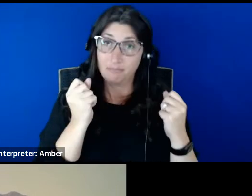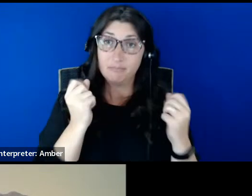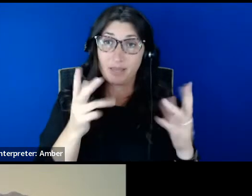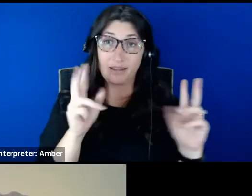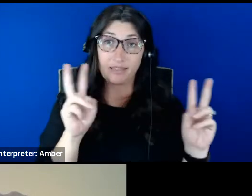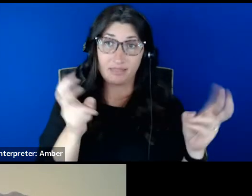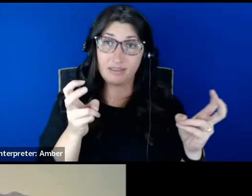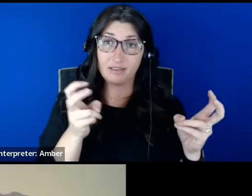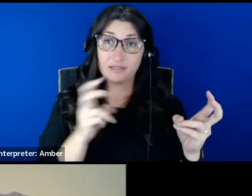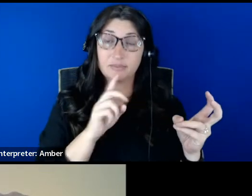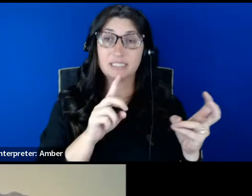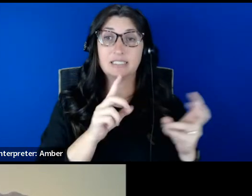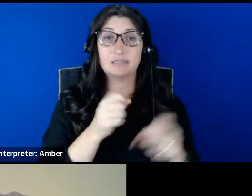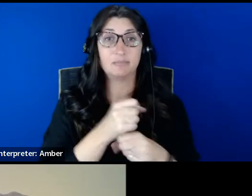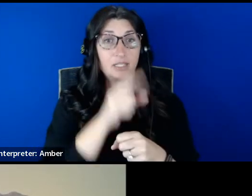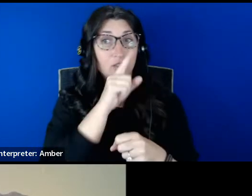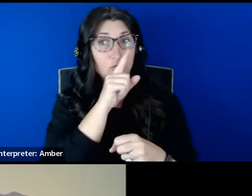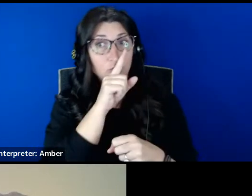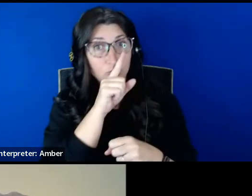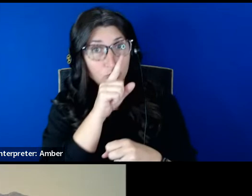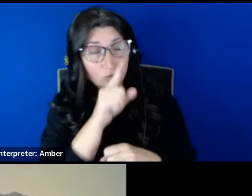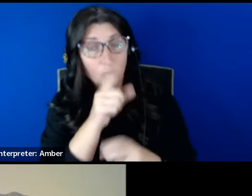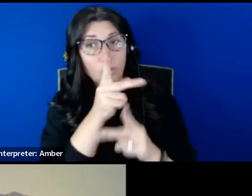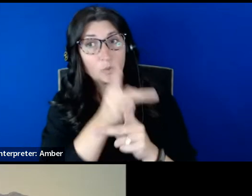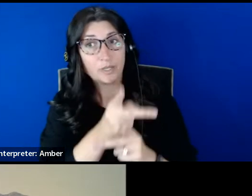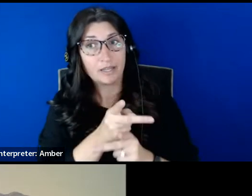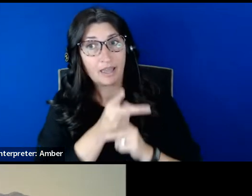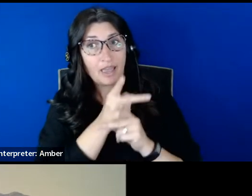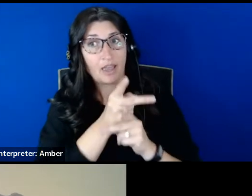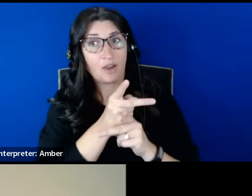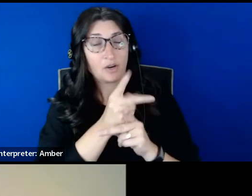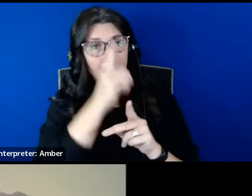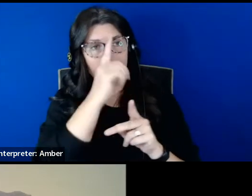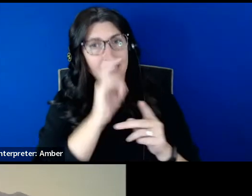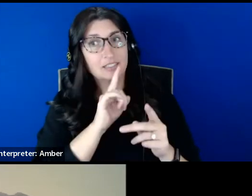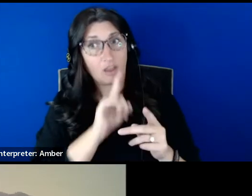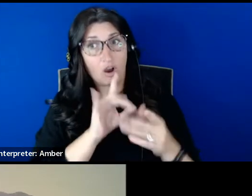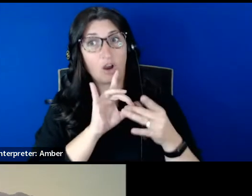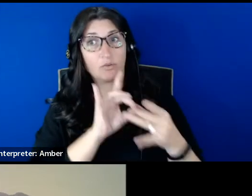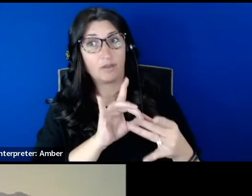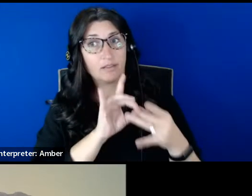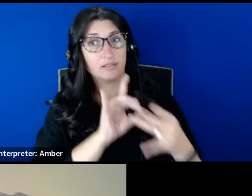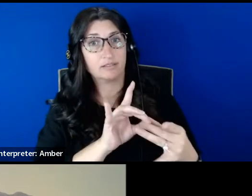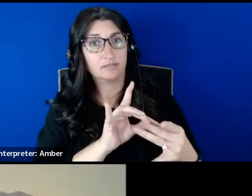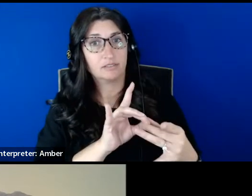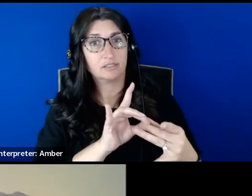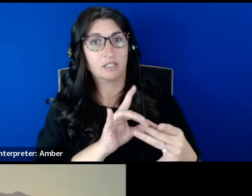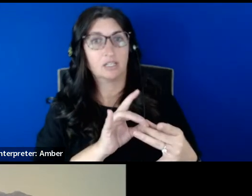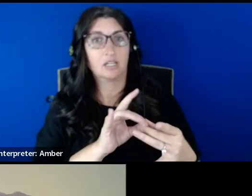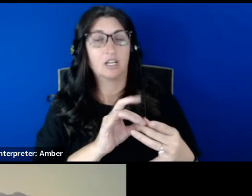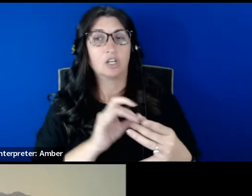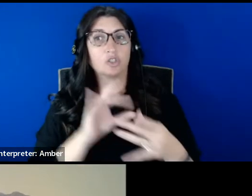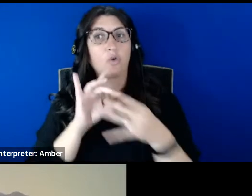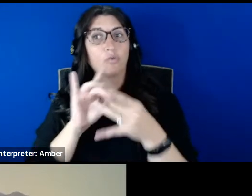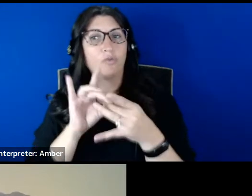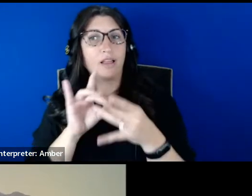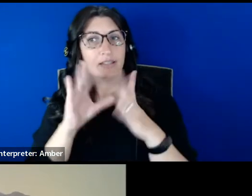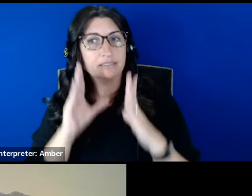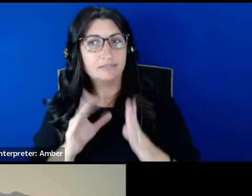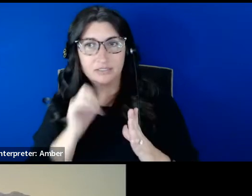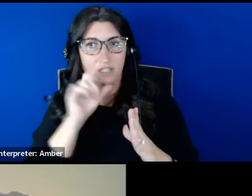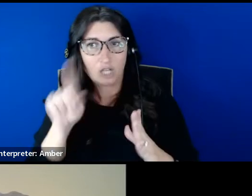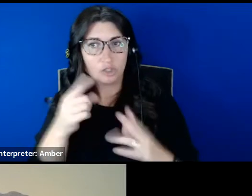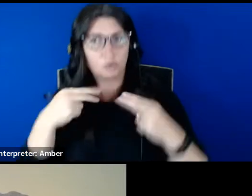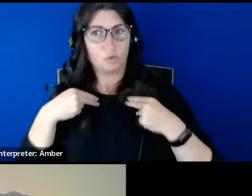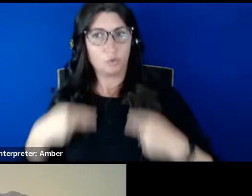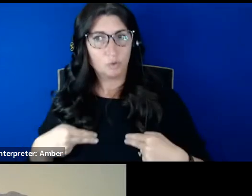is about making sure you care for these, because these are relatives, right? So your relatives are not just humans, but there are also